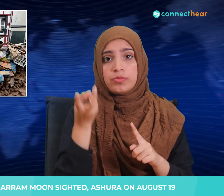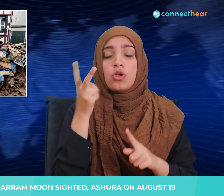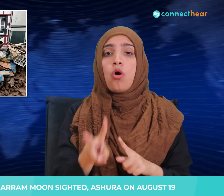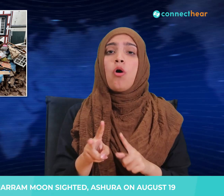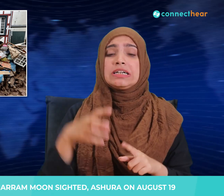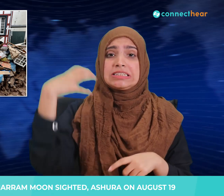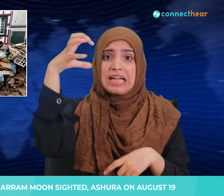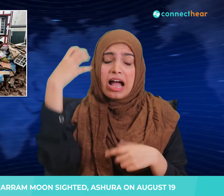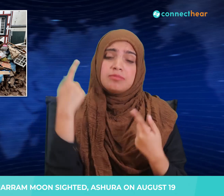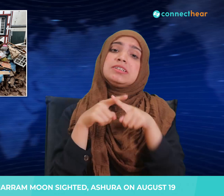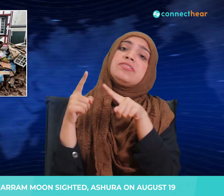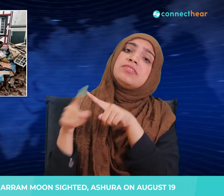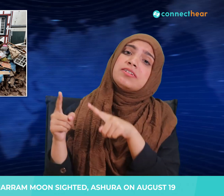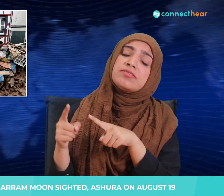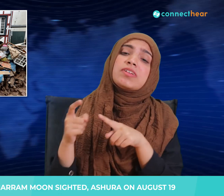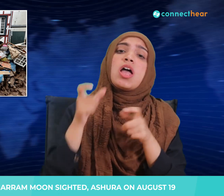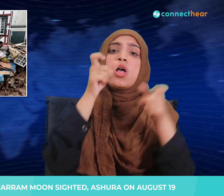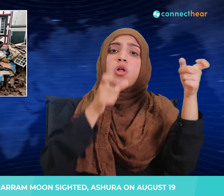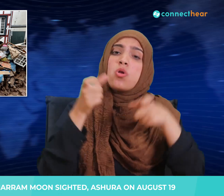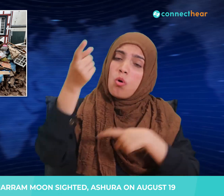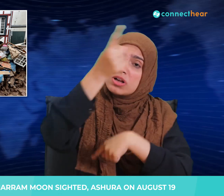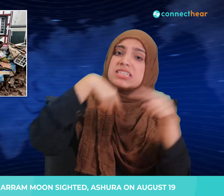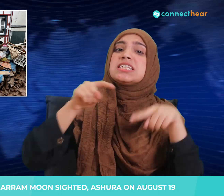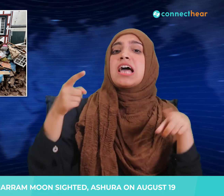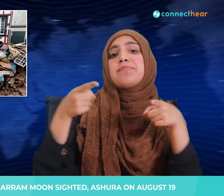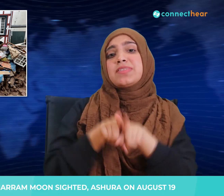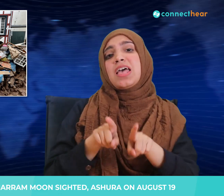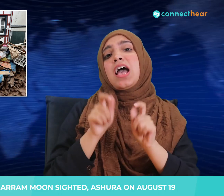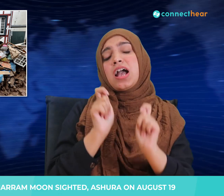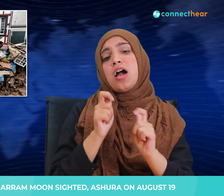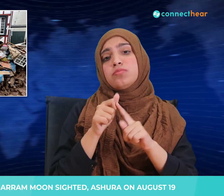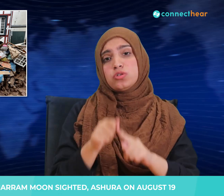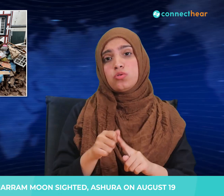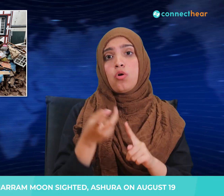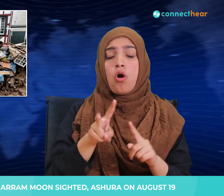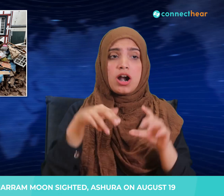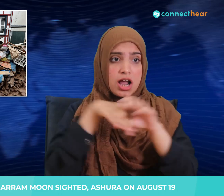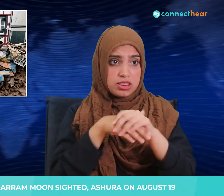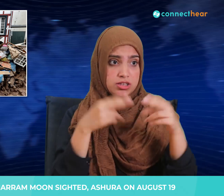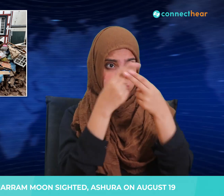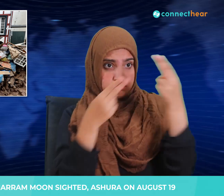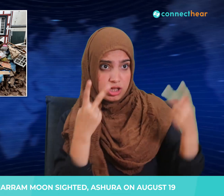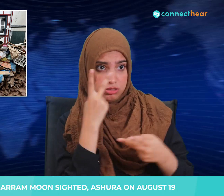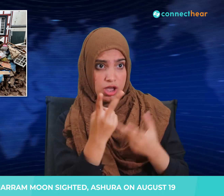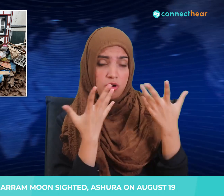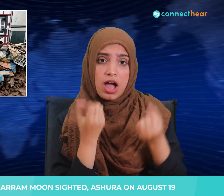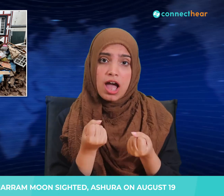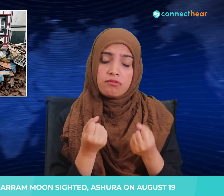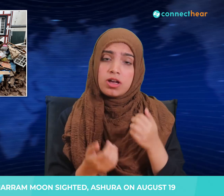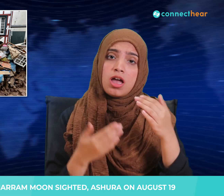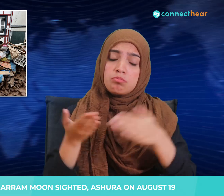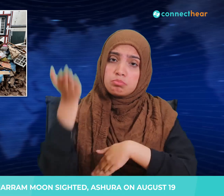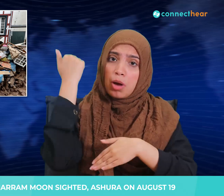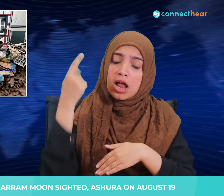are deafening, he said in a statement. This report must sound a death knell for coal and fossil